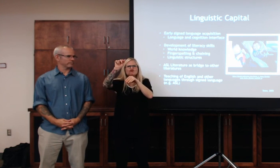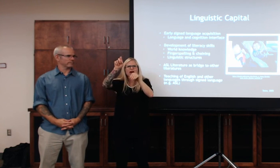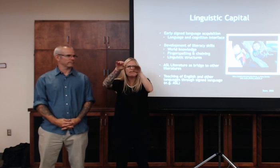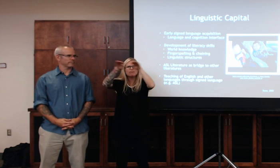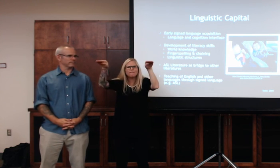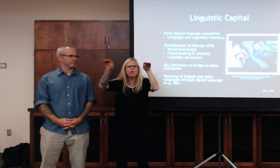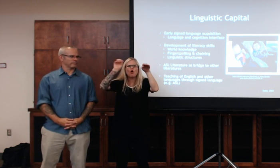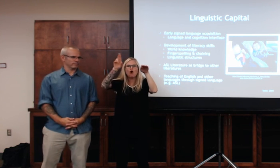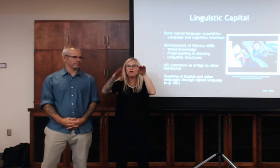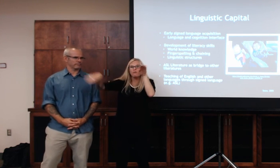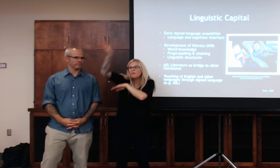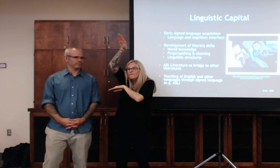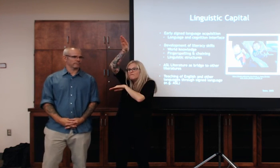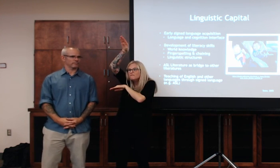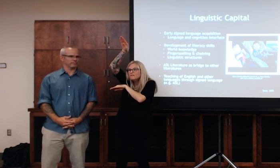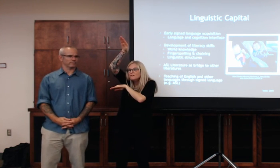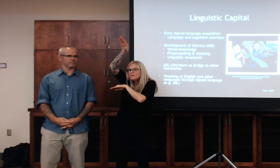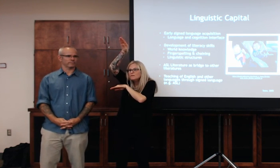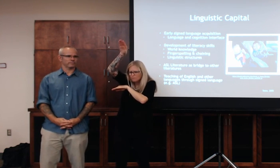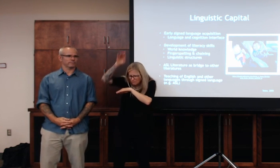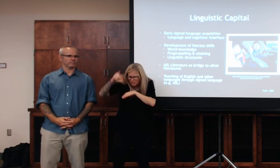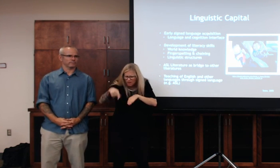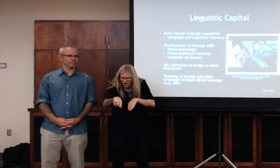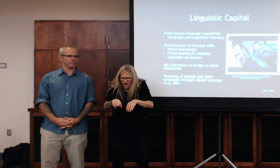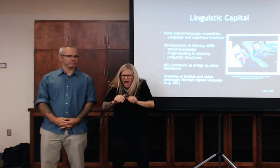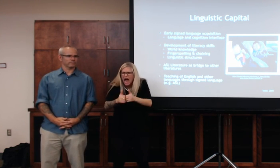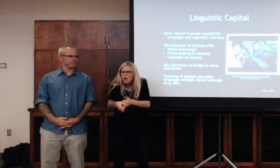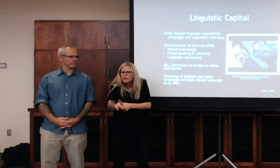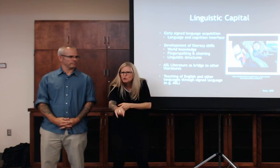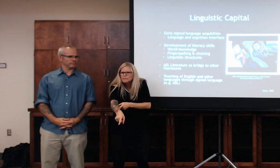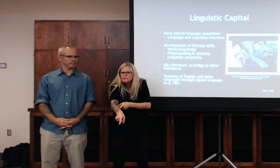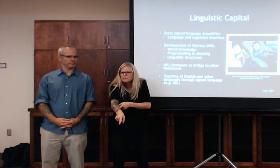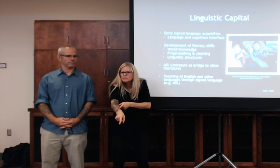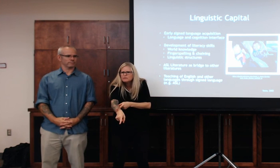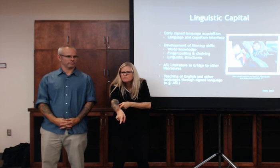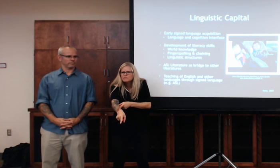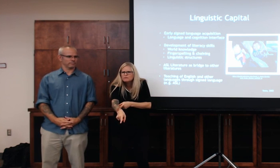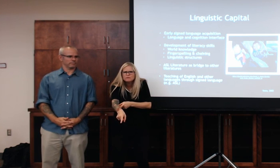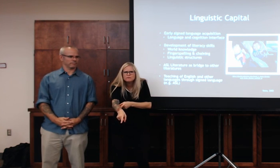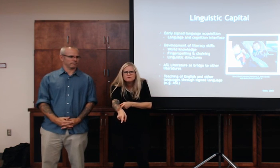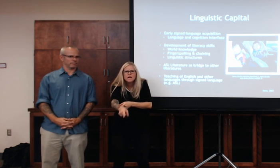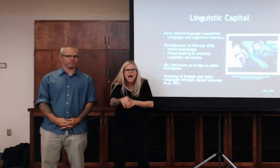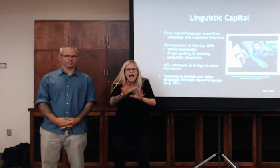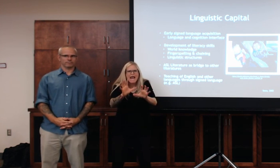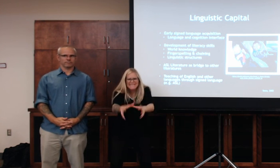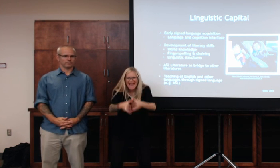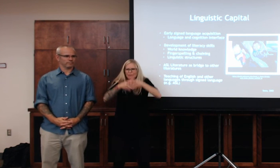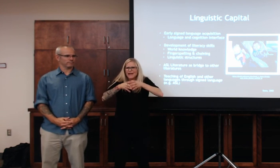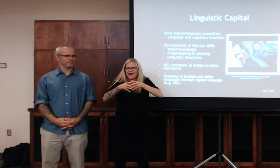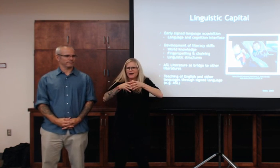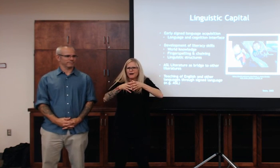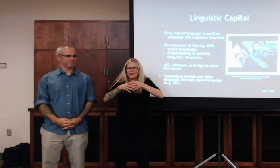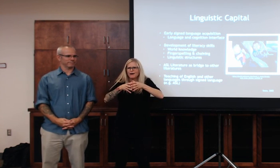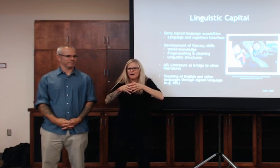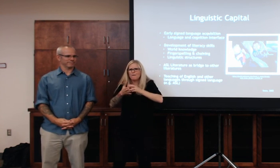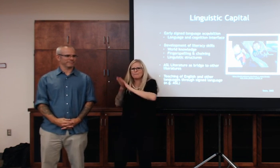level or above grade level? How does that happen? How did this child accomplish that? Now, we take that information